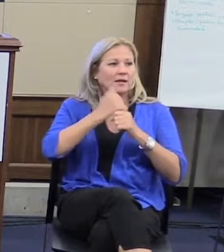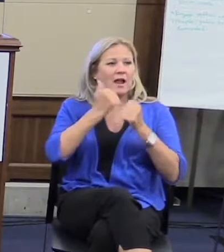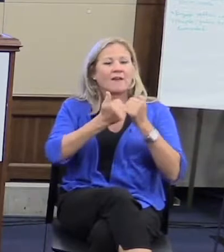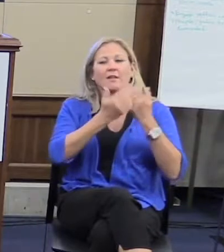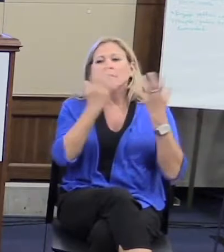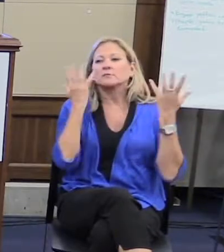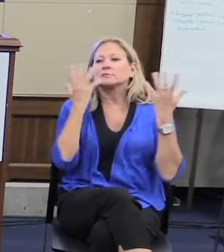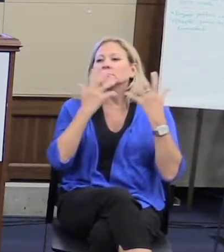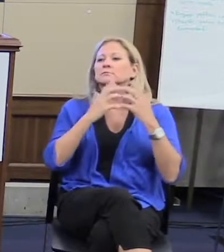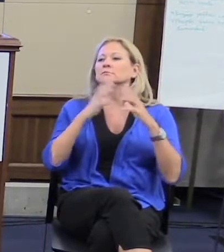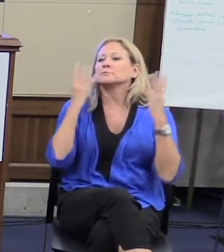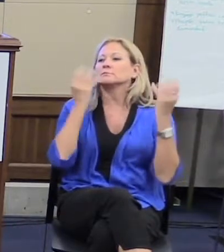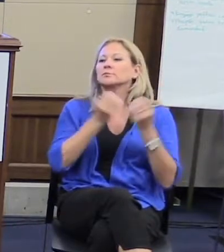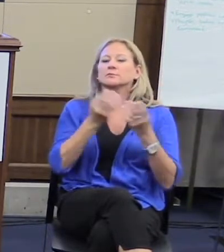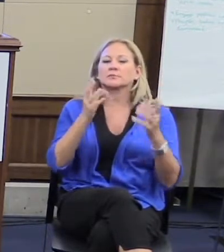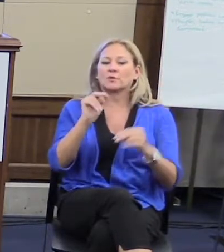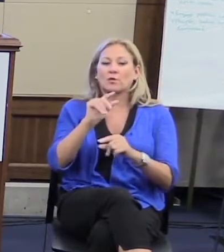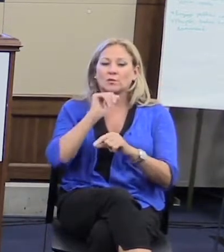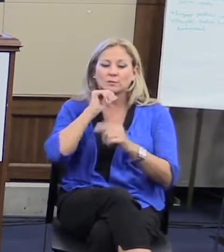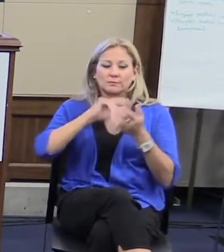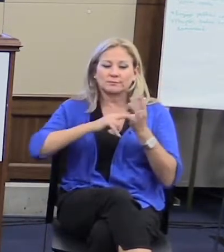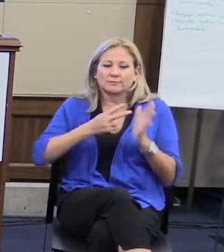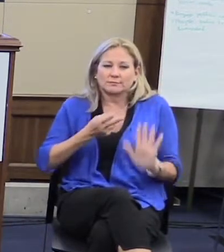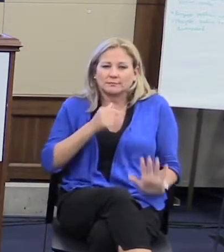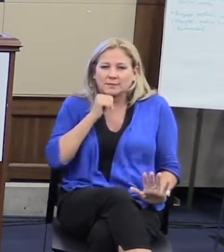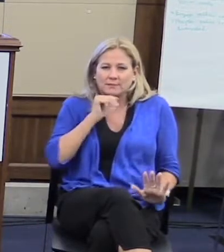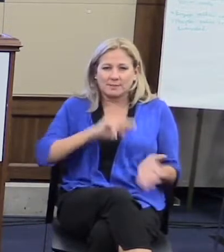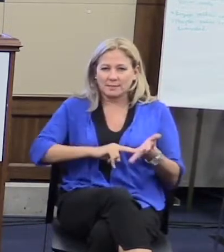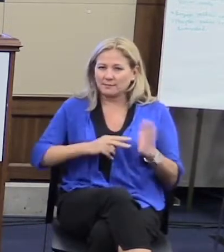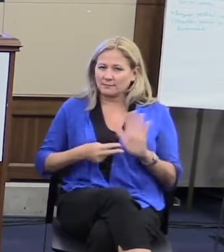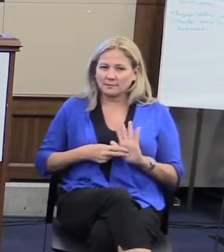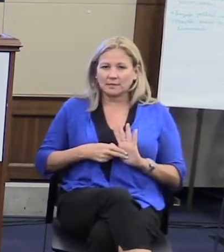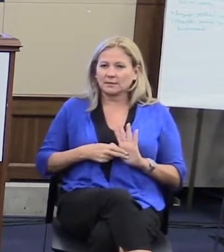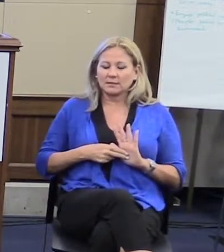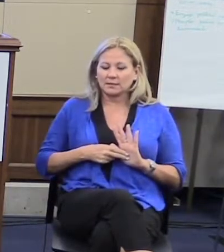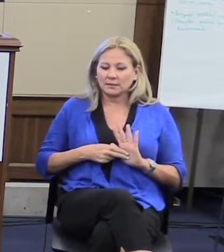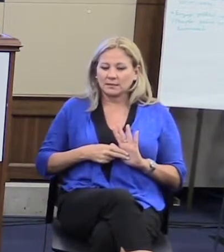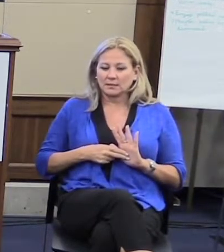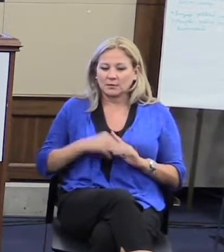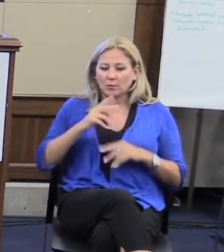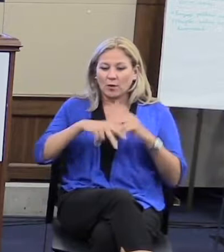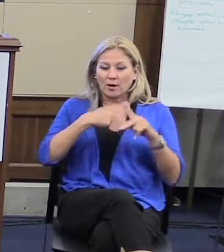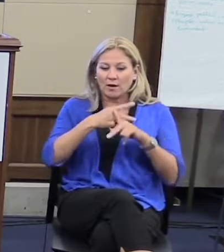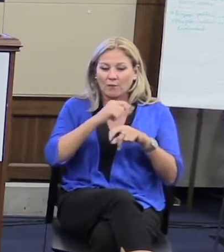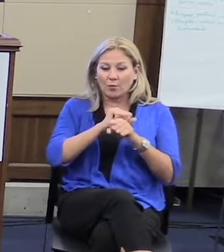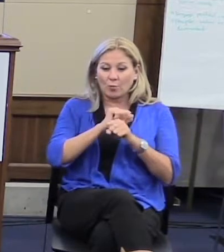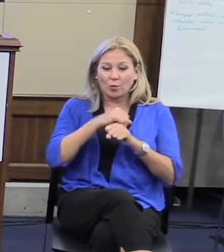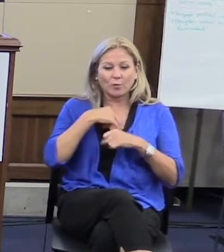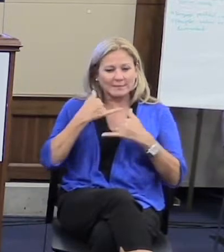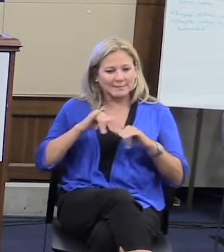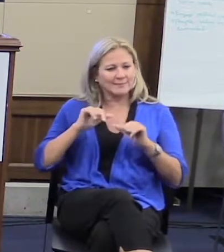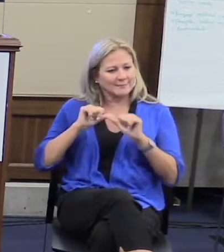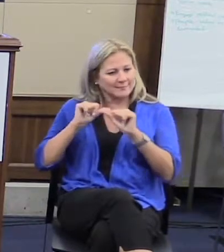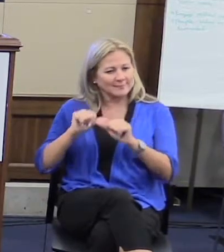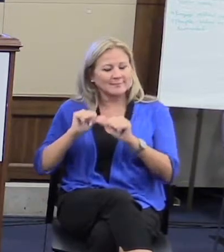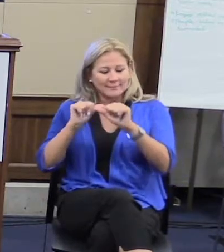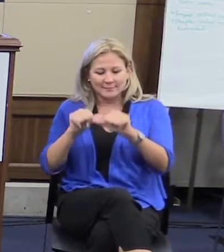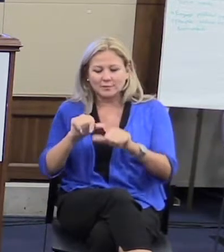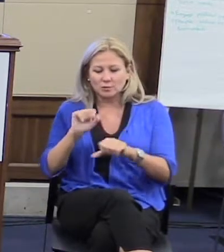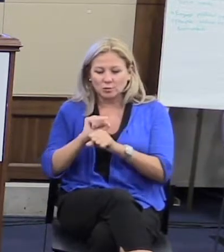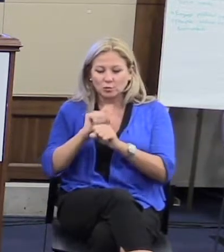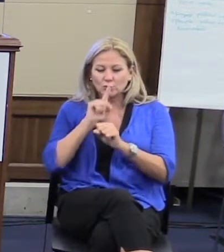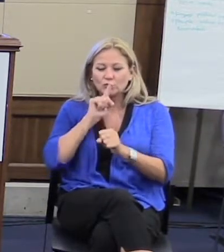mean that everything it intended to do has been done, and what type of work can still be done in order